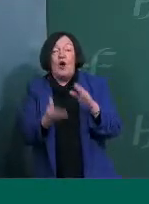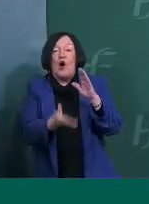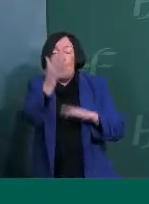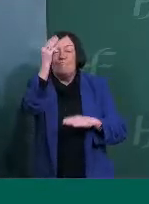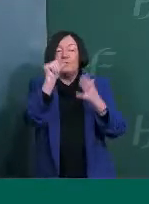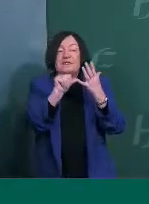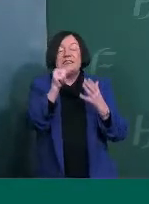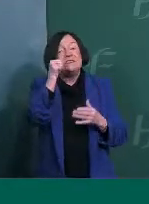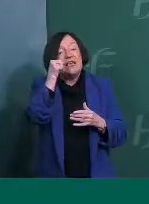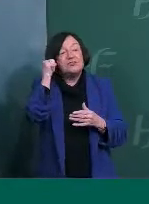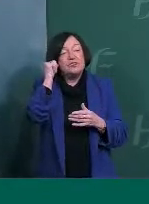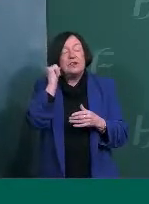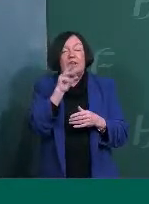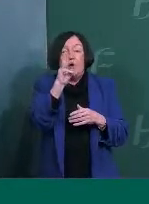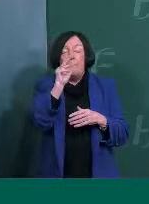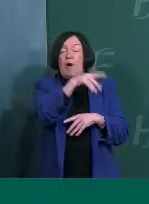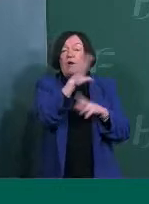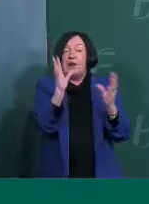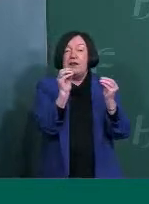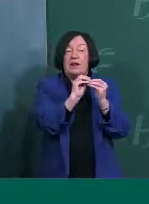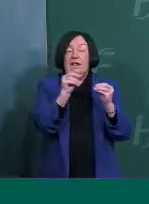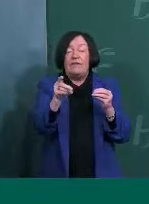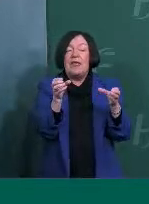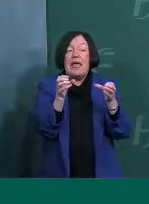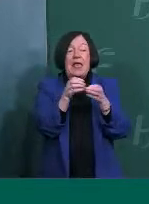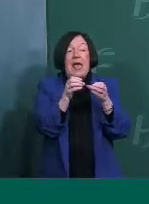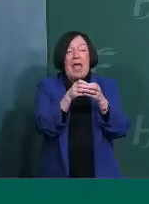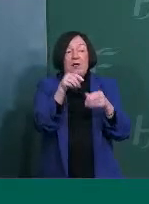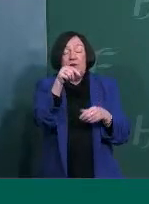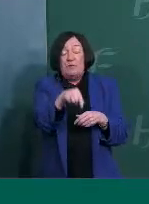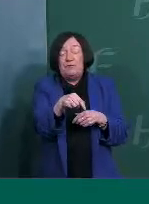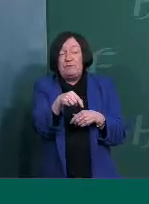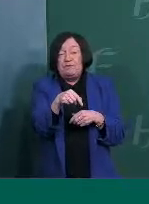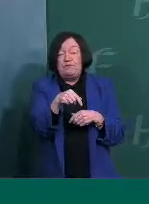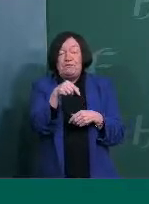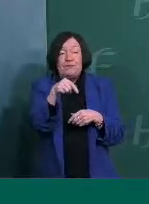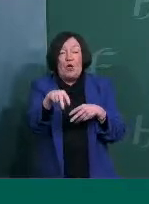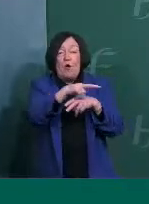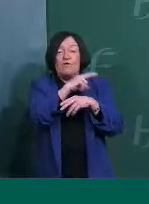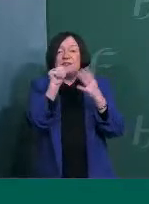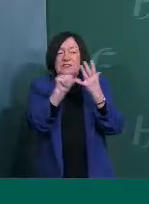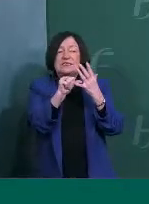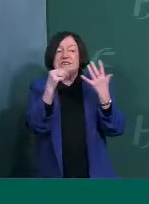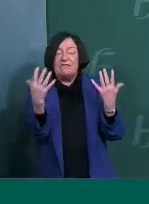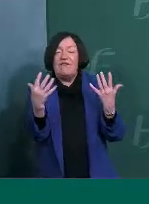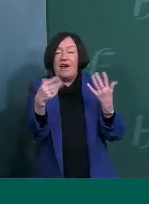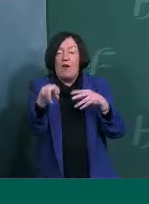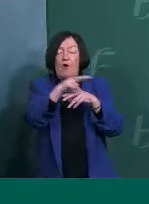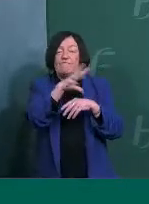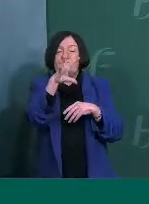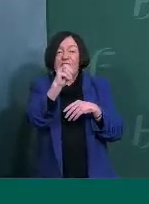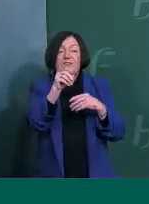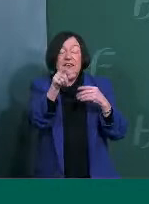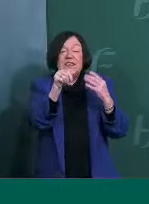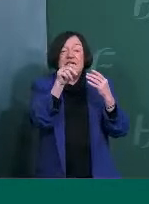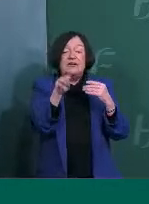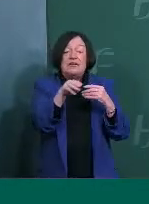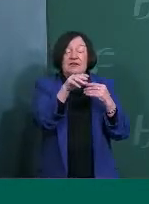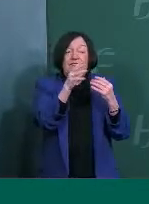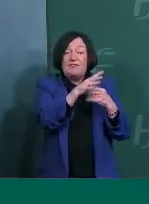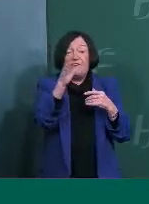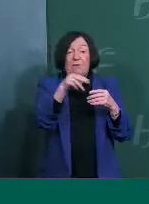6 yesterday. Paul has already mentioned the age profile, mostly over 65 there, so over 50. There are 65 people over